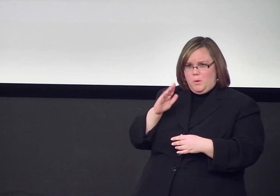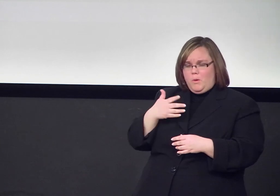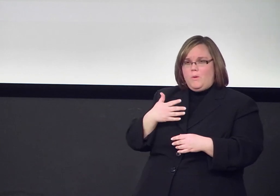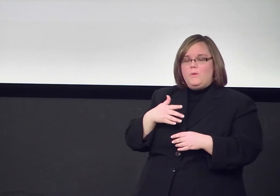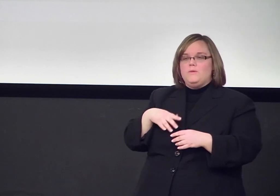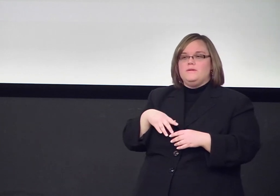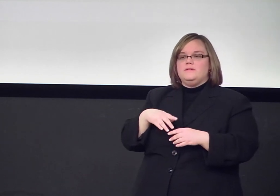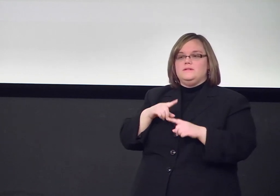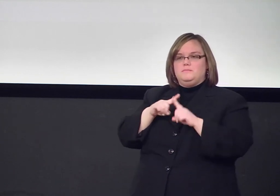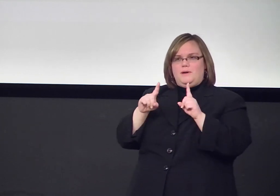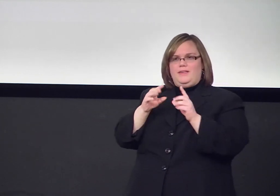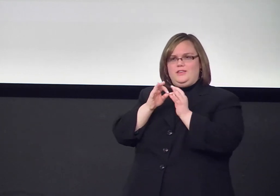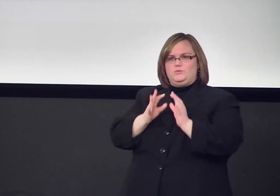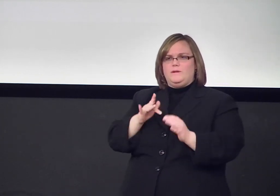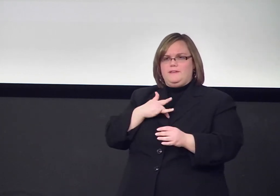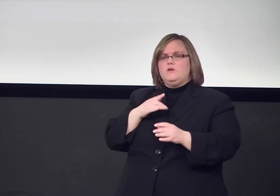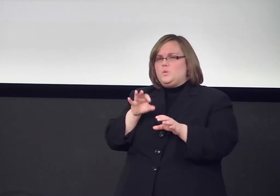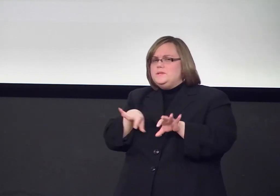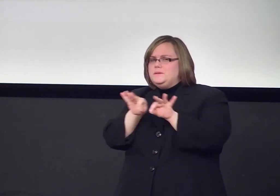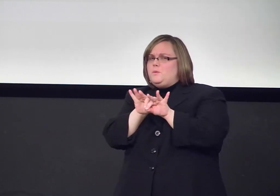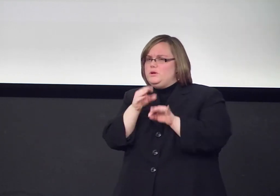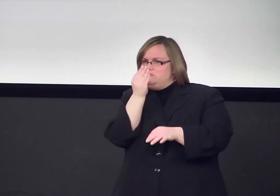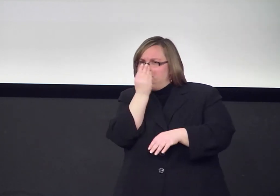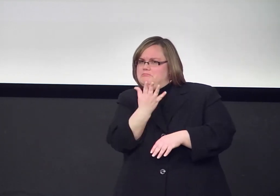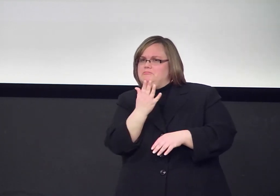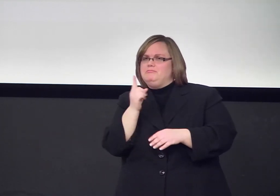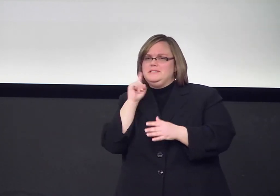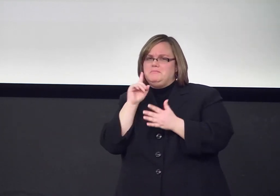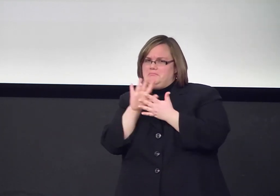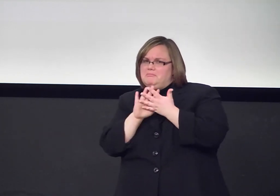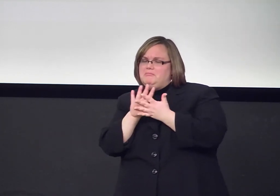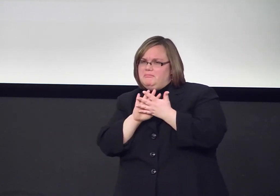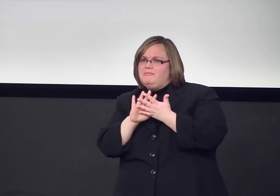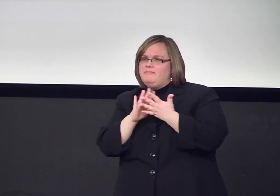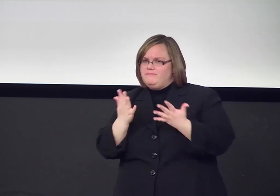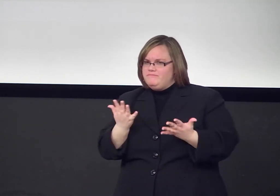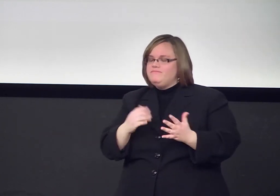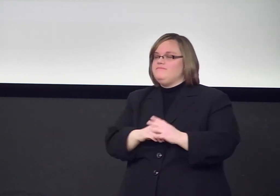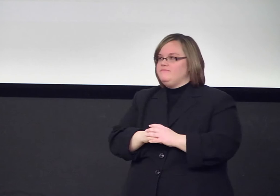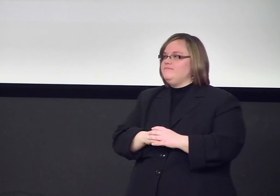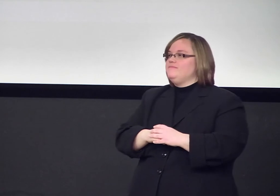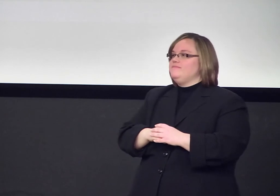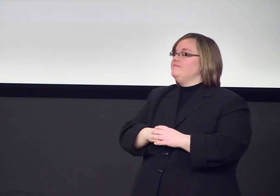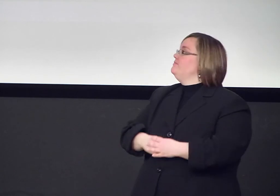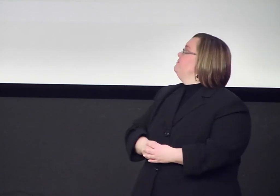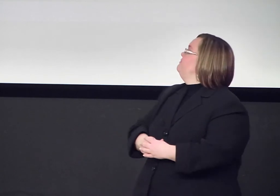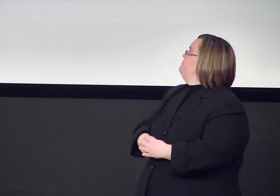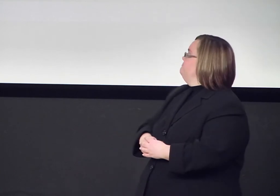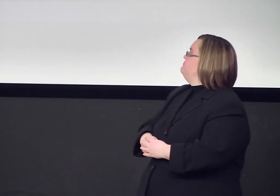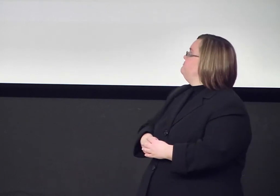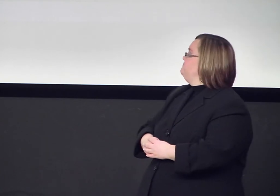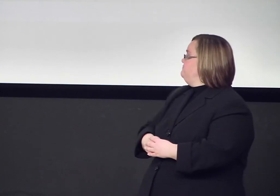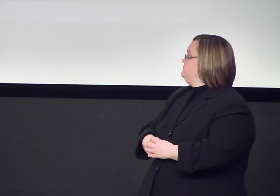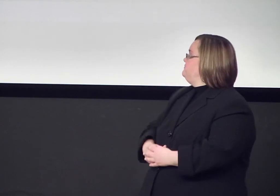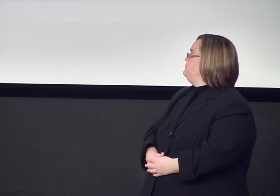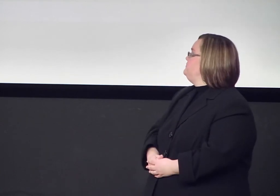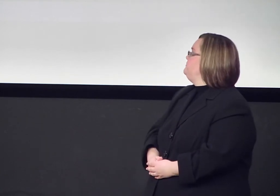there is sound interference. It was the interpreter speaking to the deaf client and felt that it was important to inform the